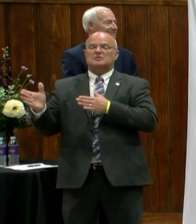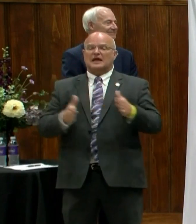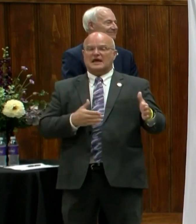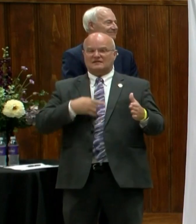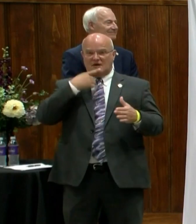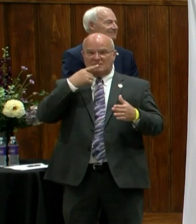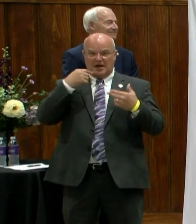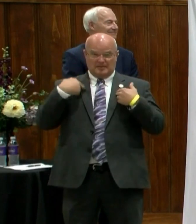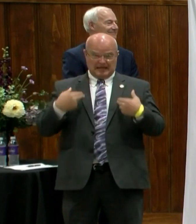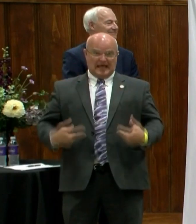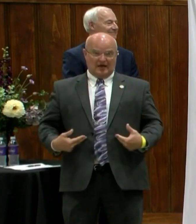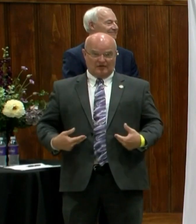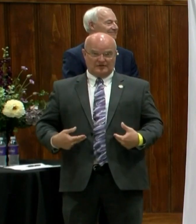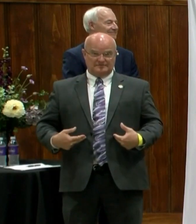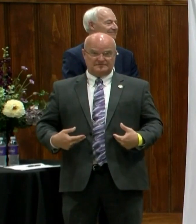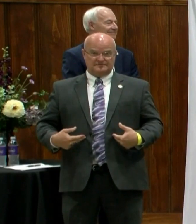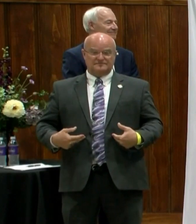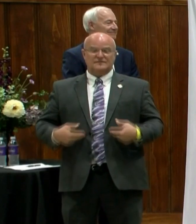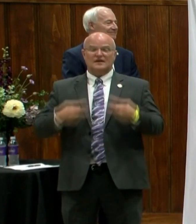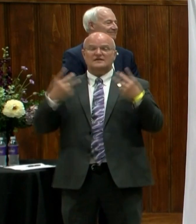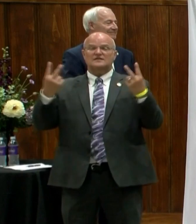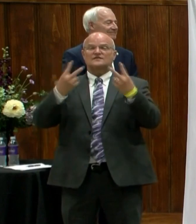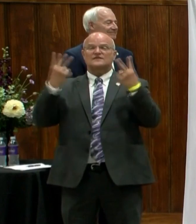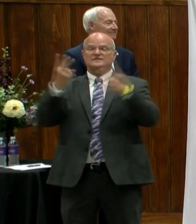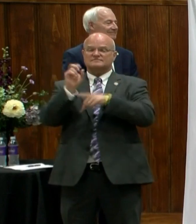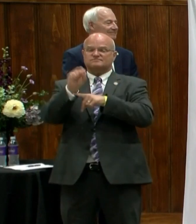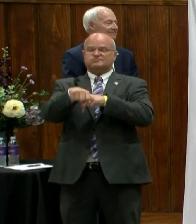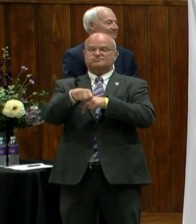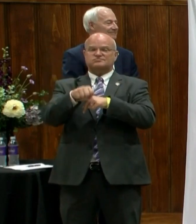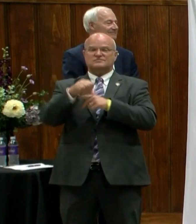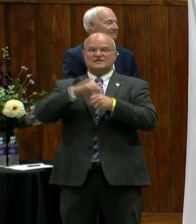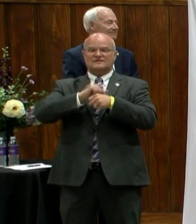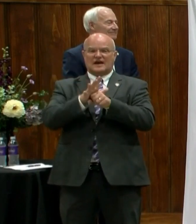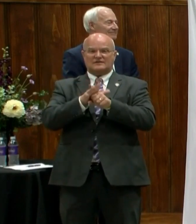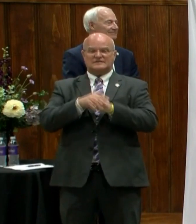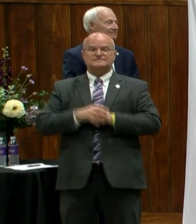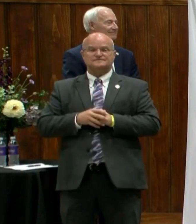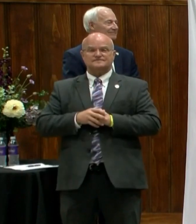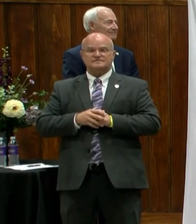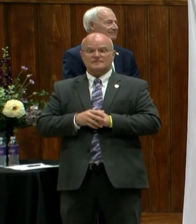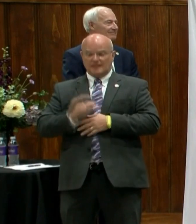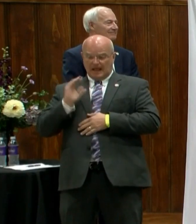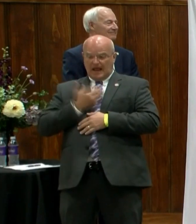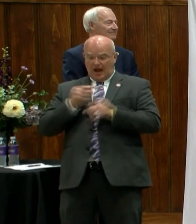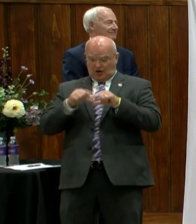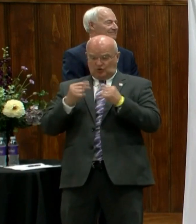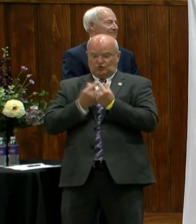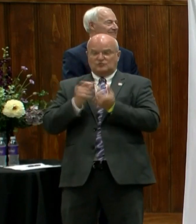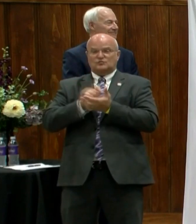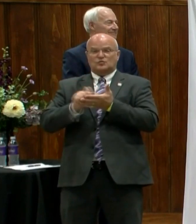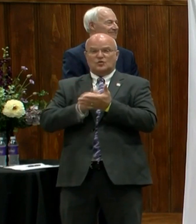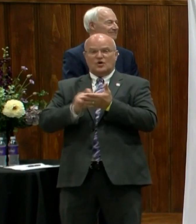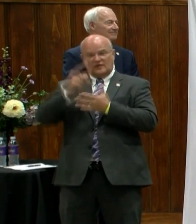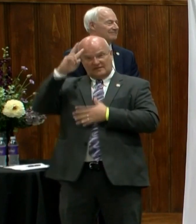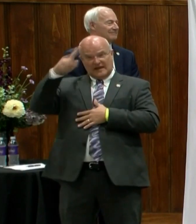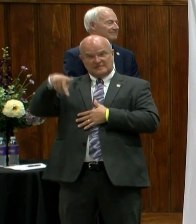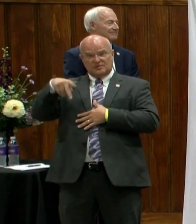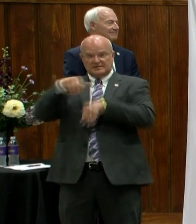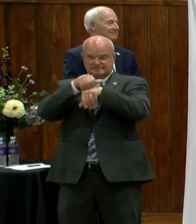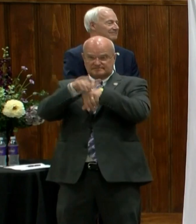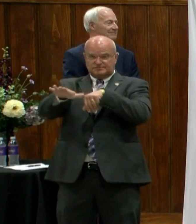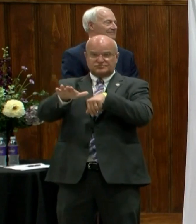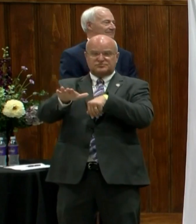our public health victory over the virus. Our delegation did write the Vice President. We're very sensitive to this issue